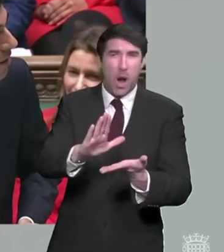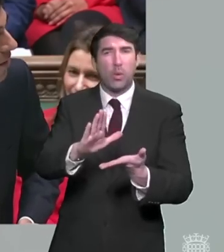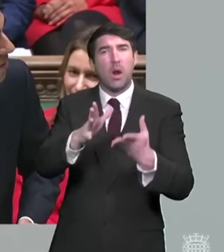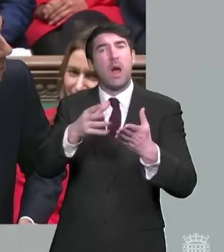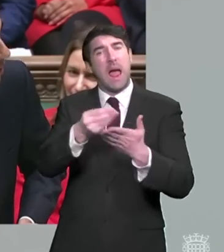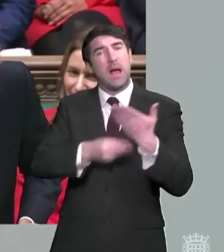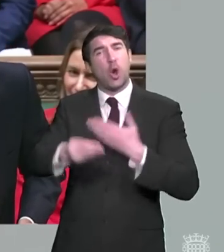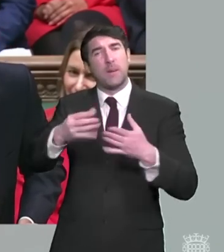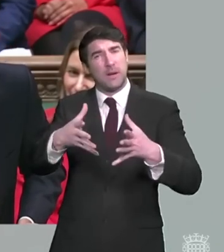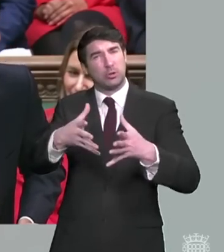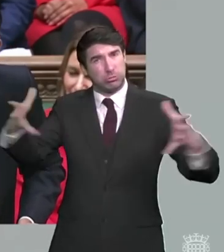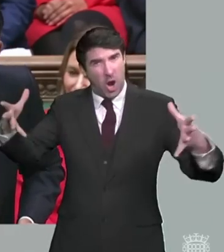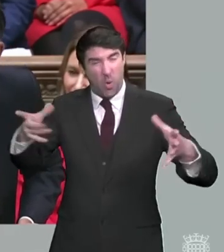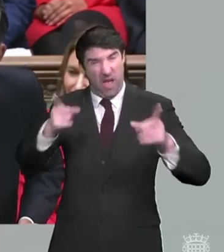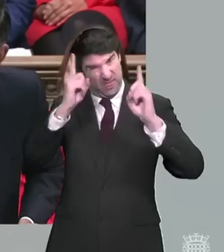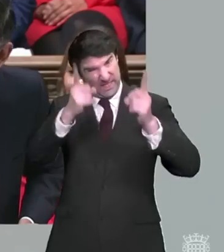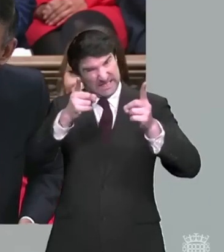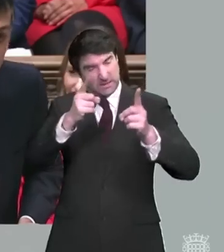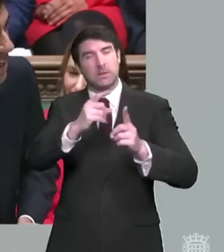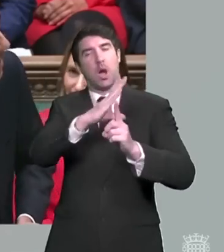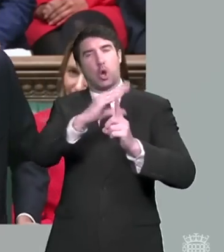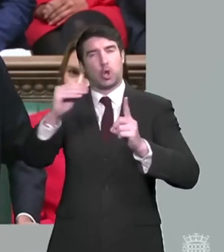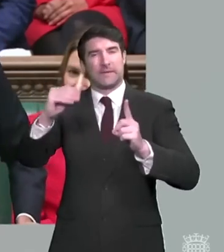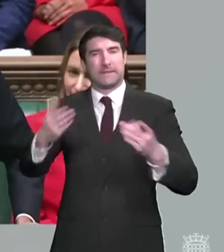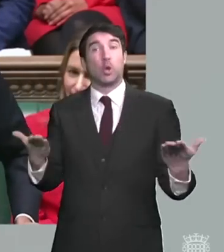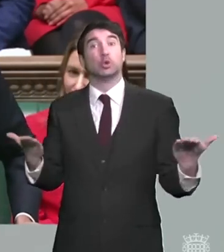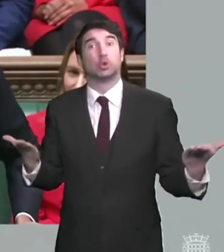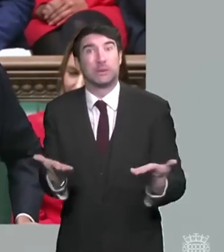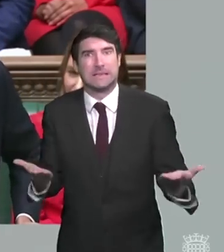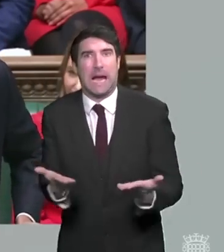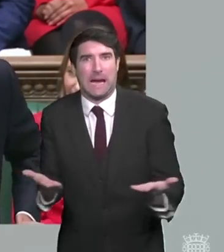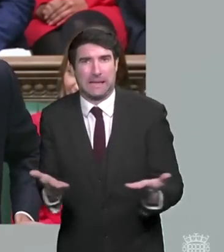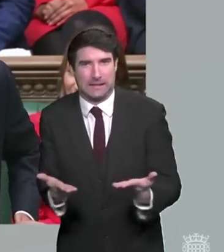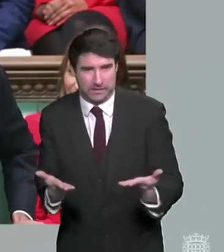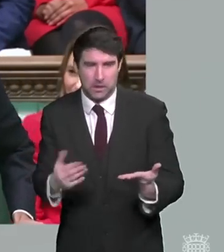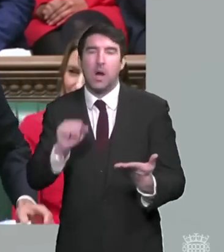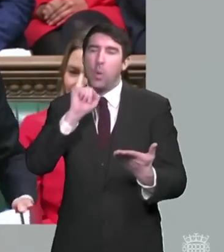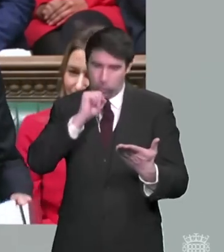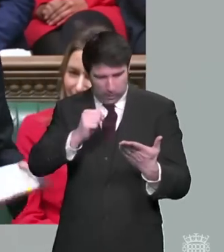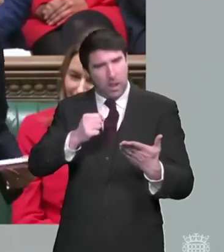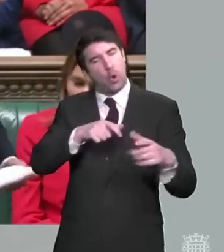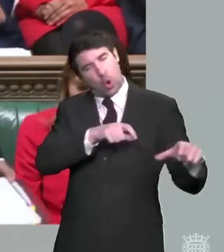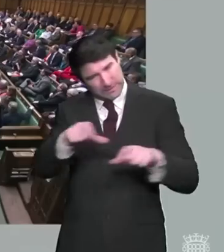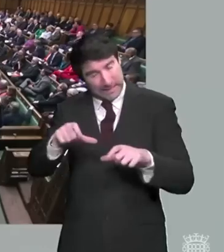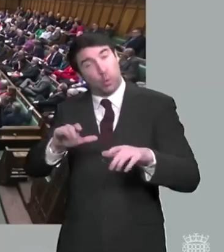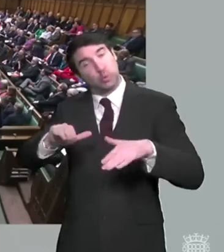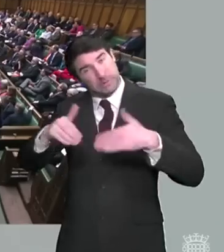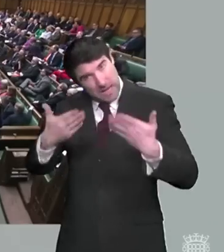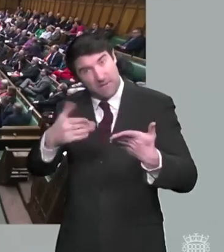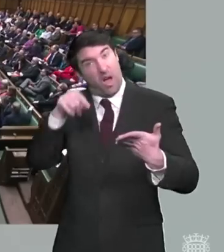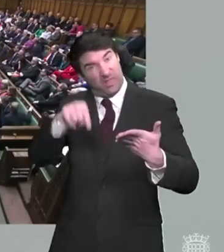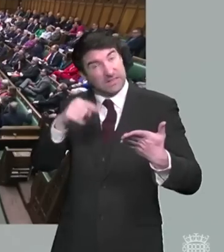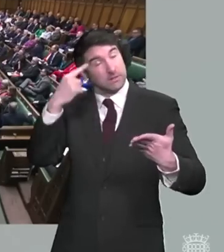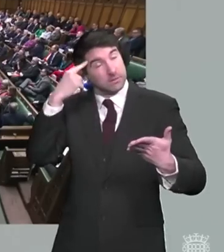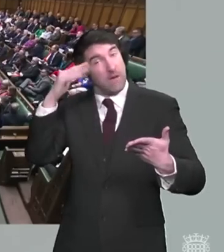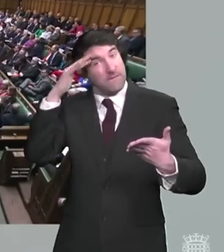That's what the Conservatives are delivering in government, and we continue to deliver it as well for the people of Scotland.